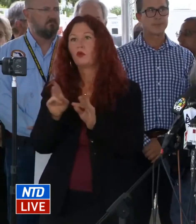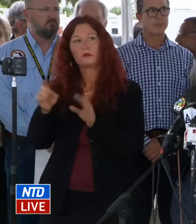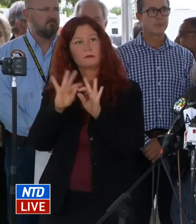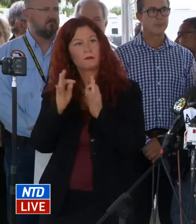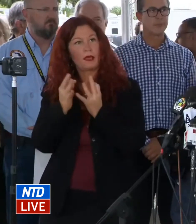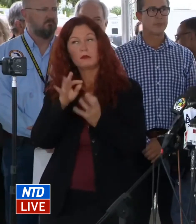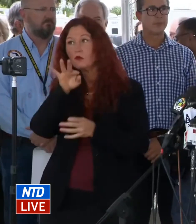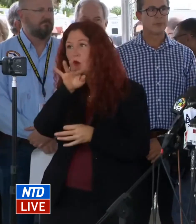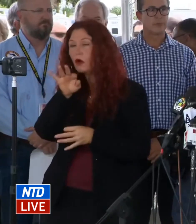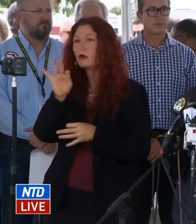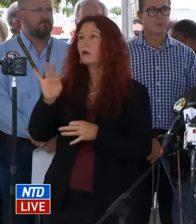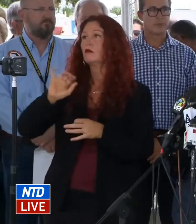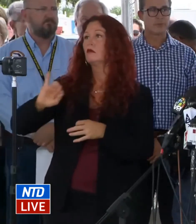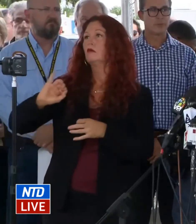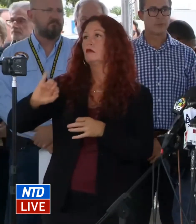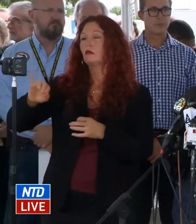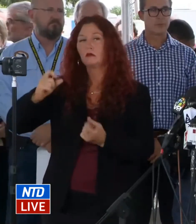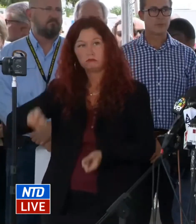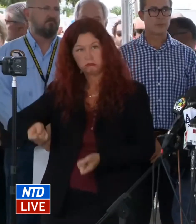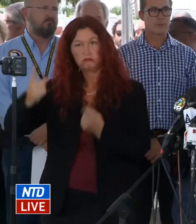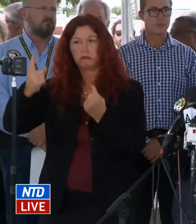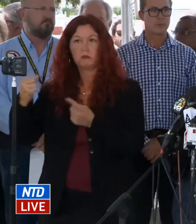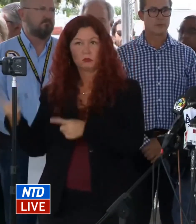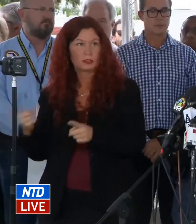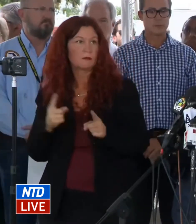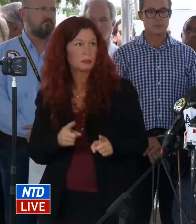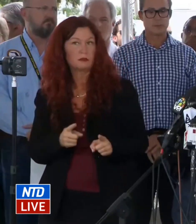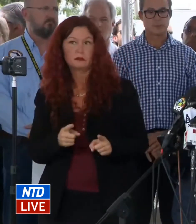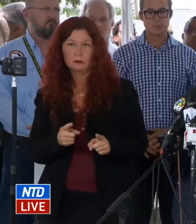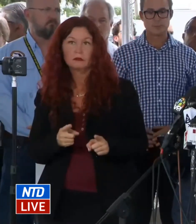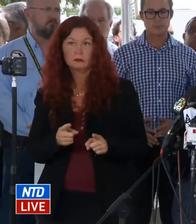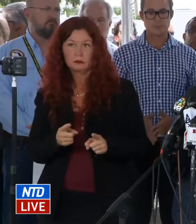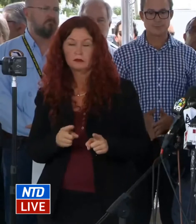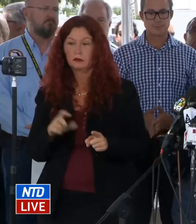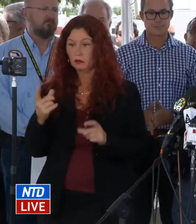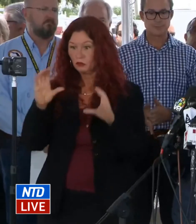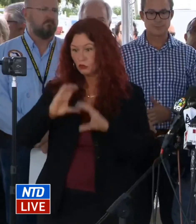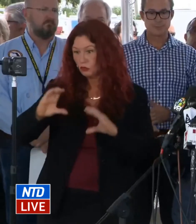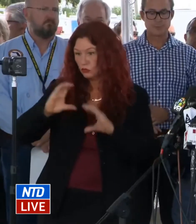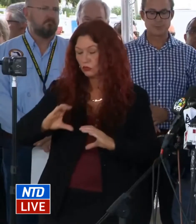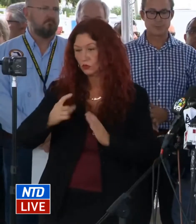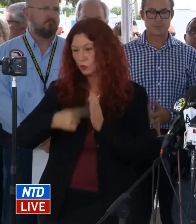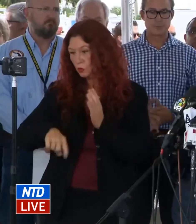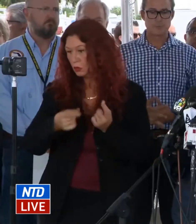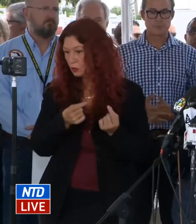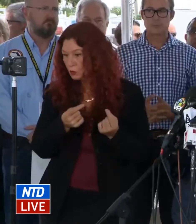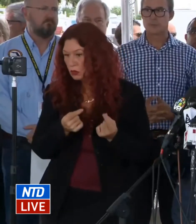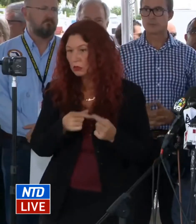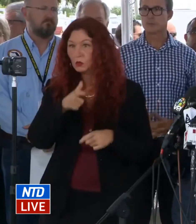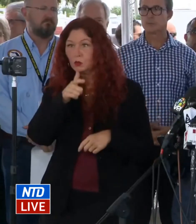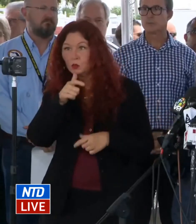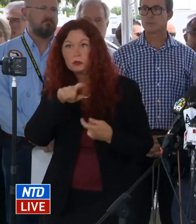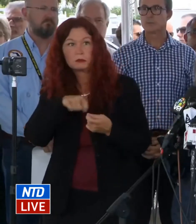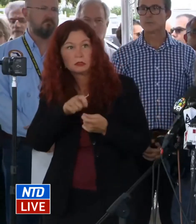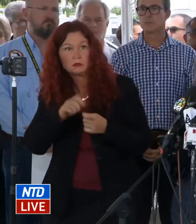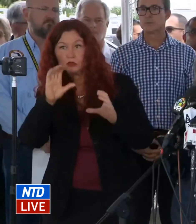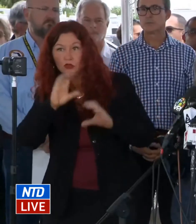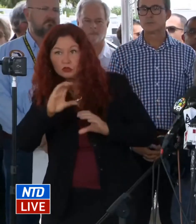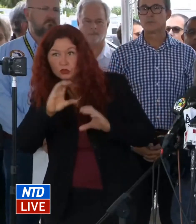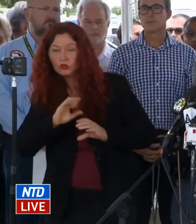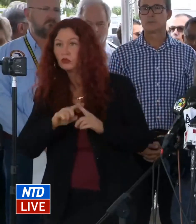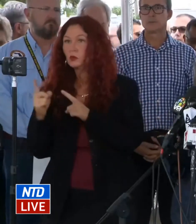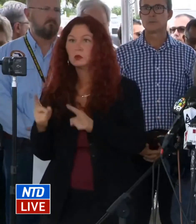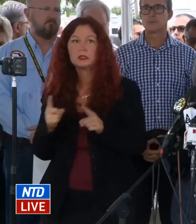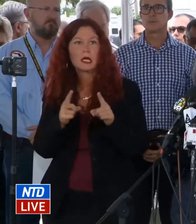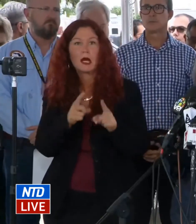to understand the nature of this search, the nature of the entire enterprise, and this is so, so important as